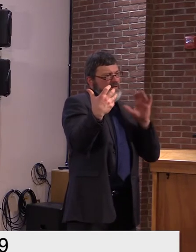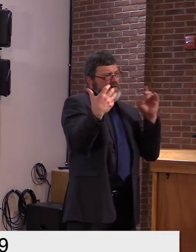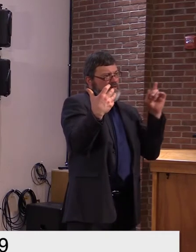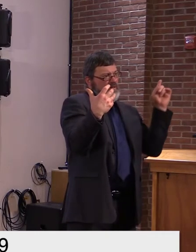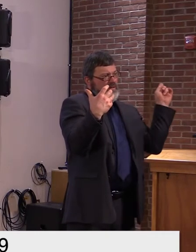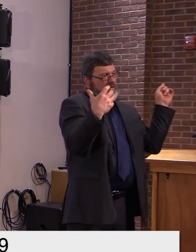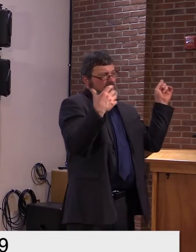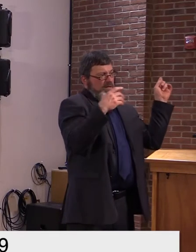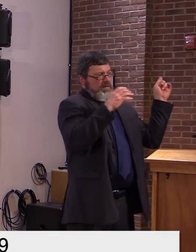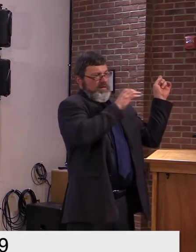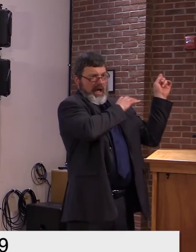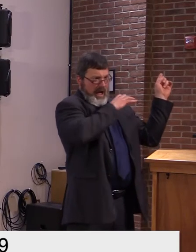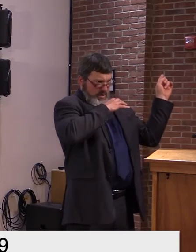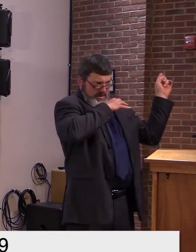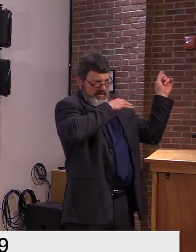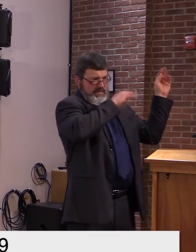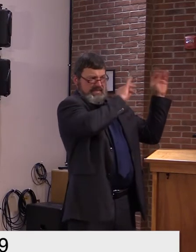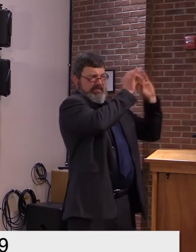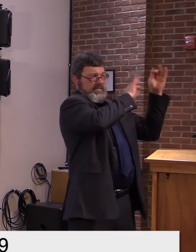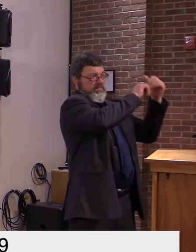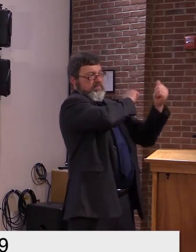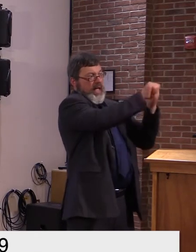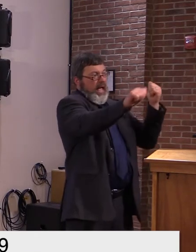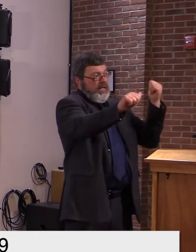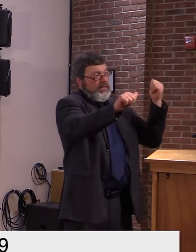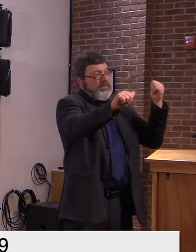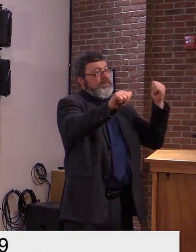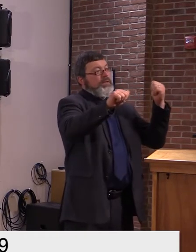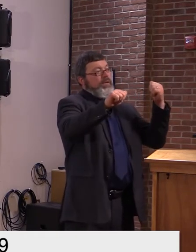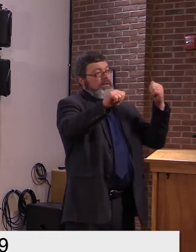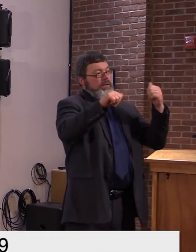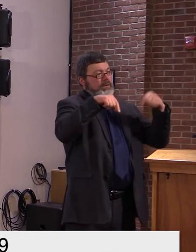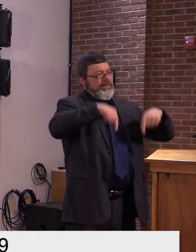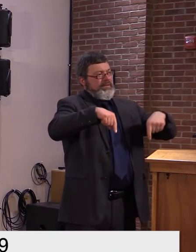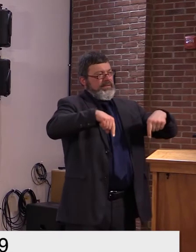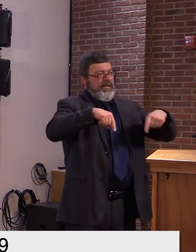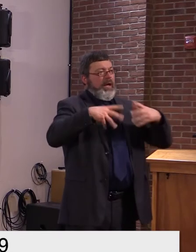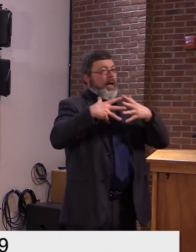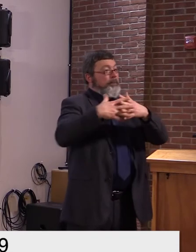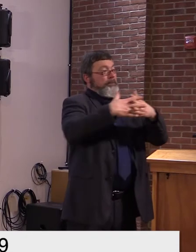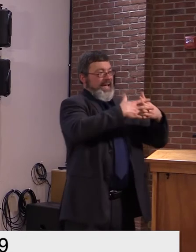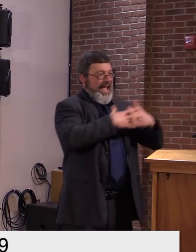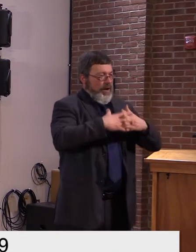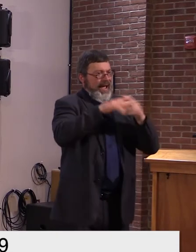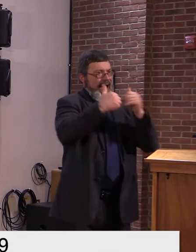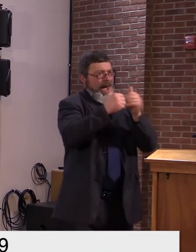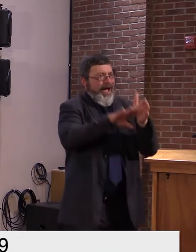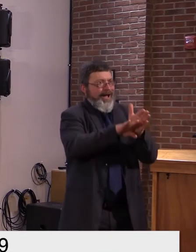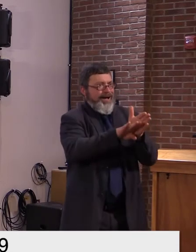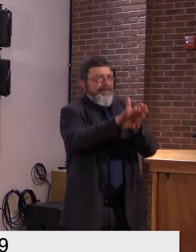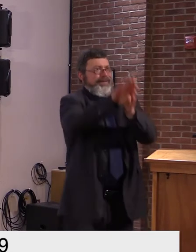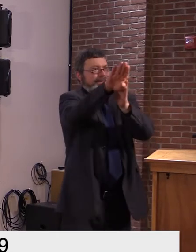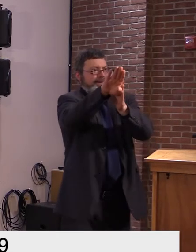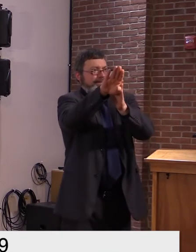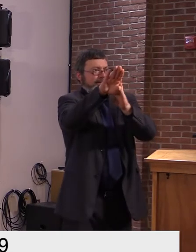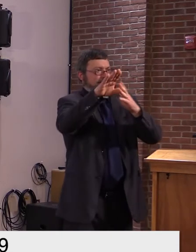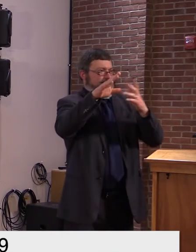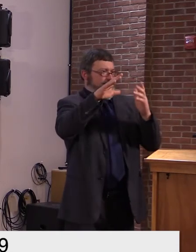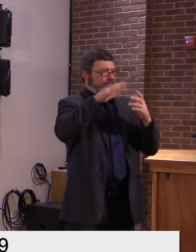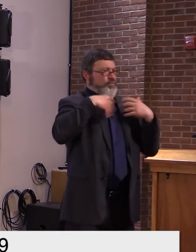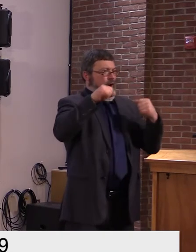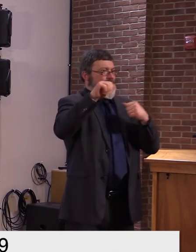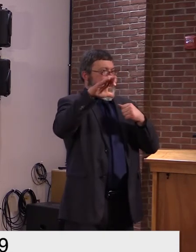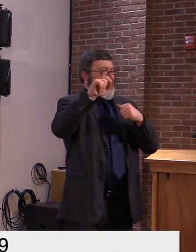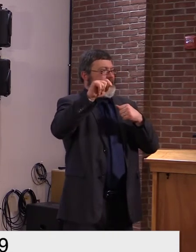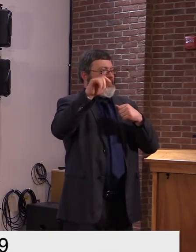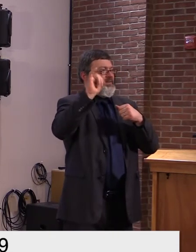great debate, the American Recovery Act, that was about $750 billion.